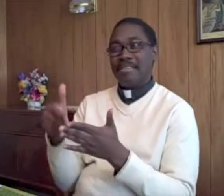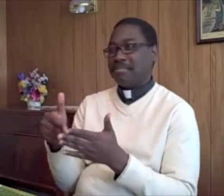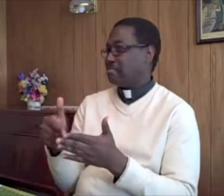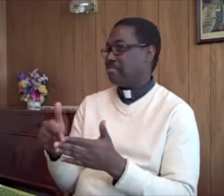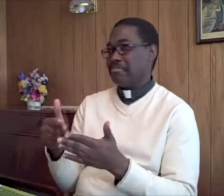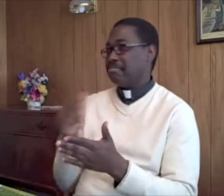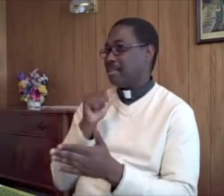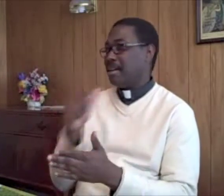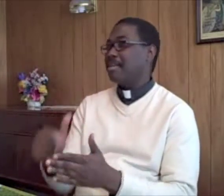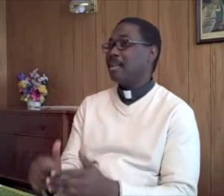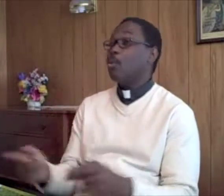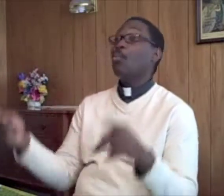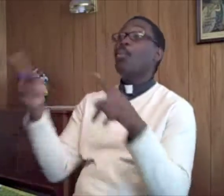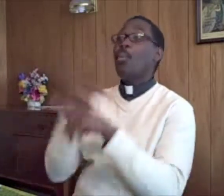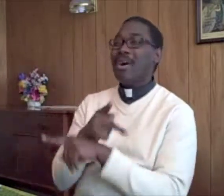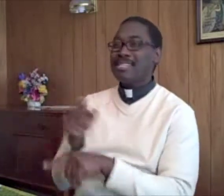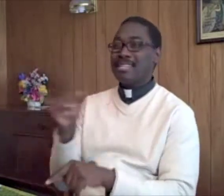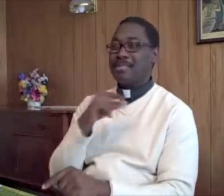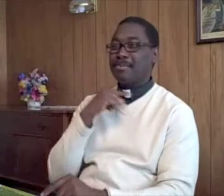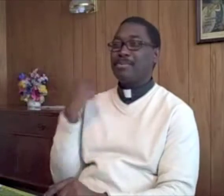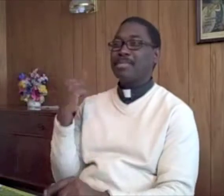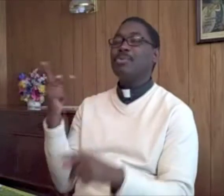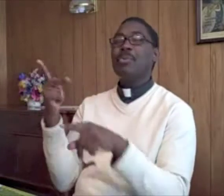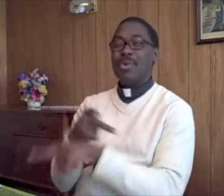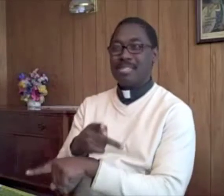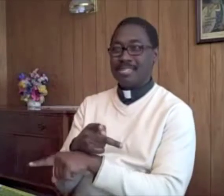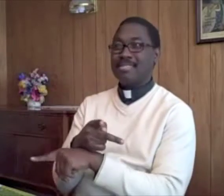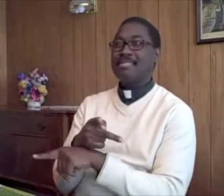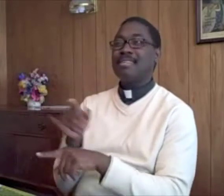I've experienced more discrimination as a priest.